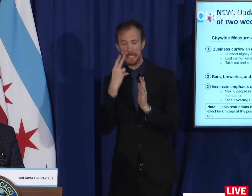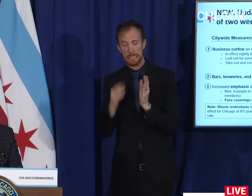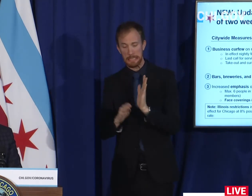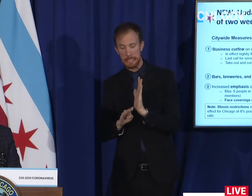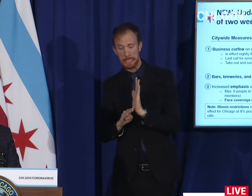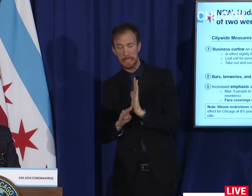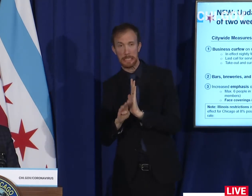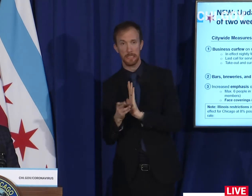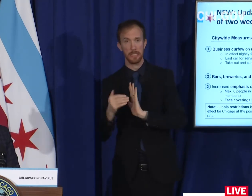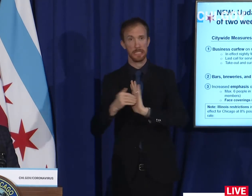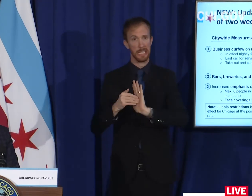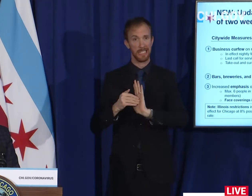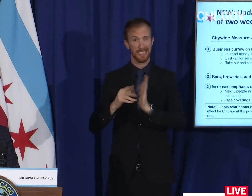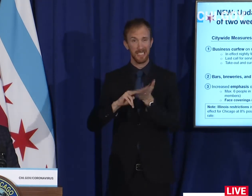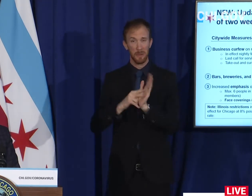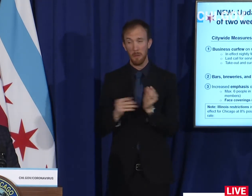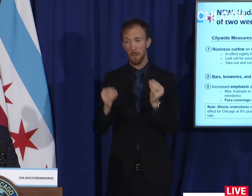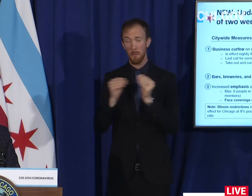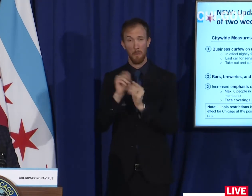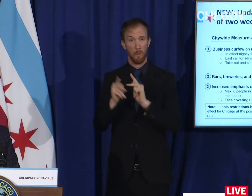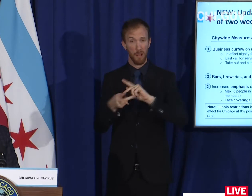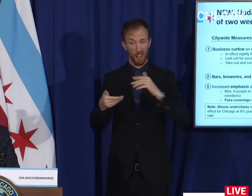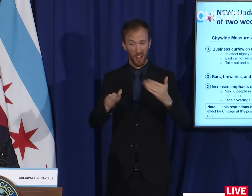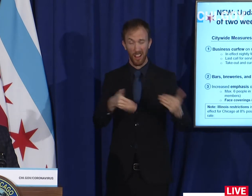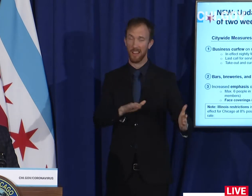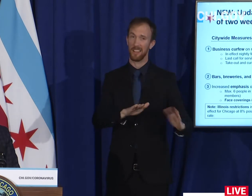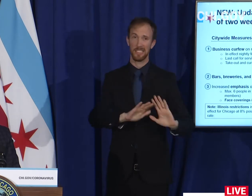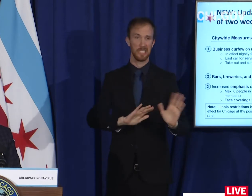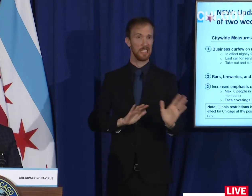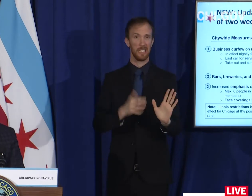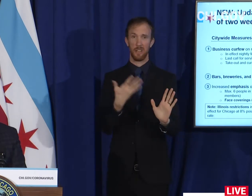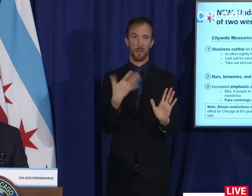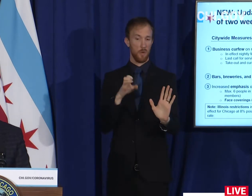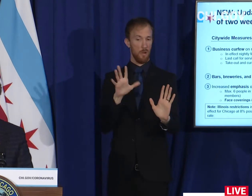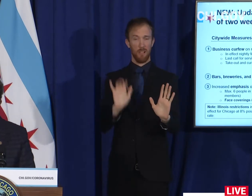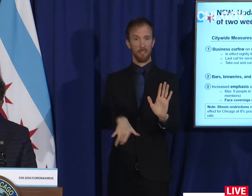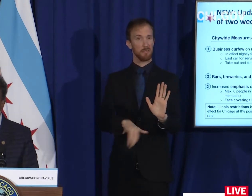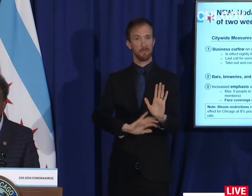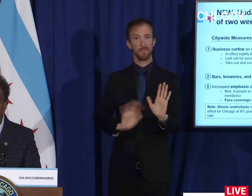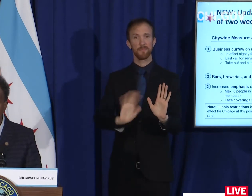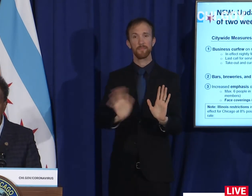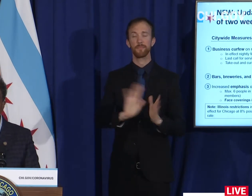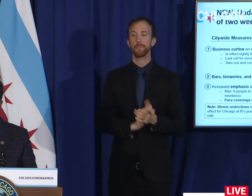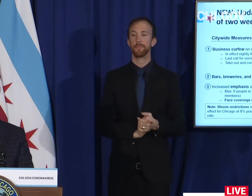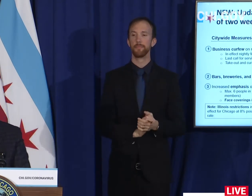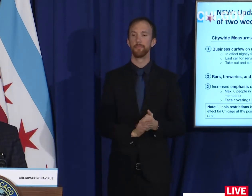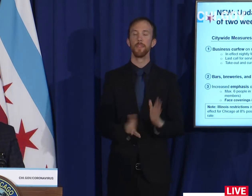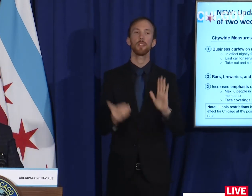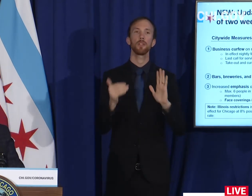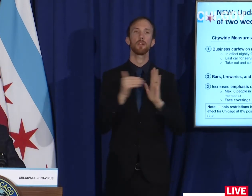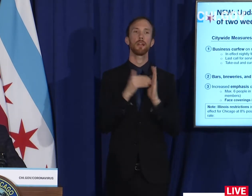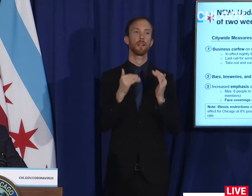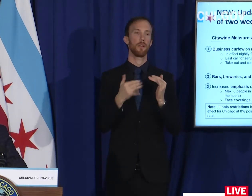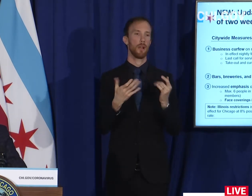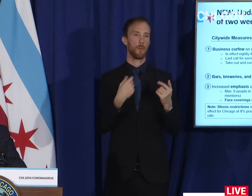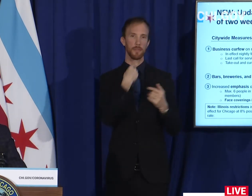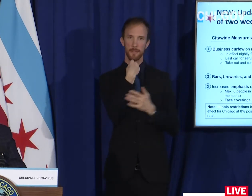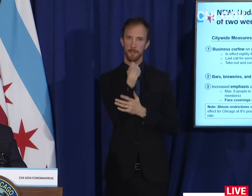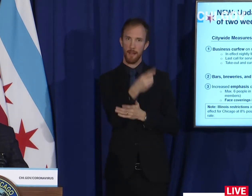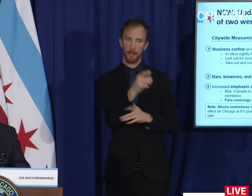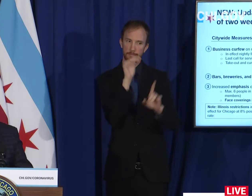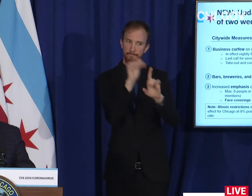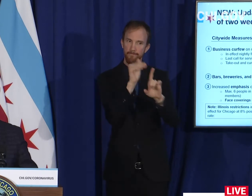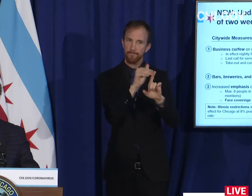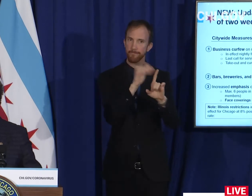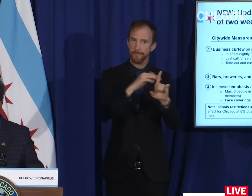to COVID-19. And while I'm up here, I also want to say again a message to our young people. You've